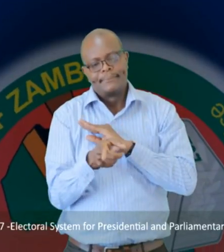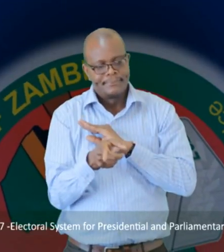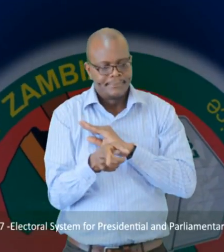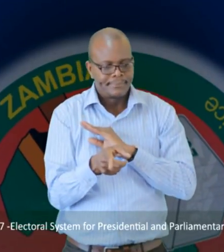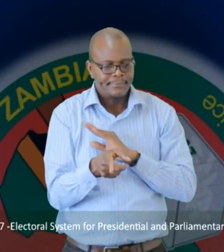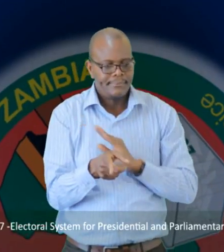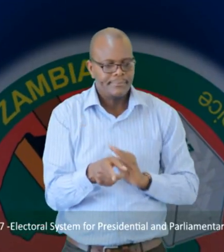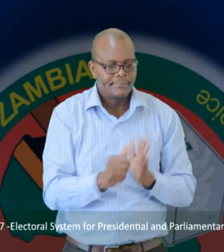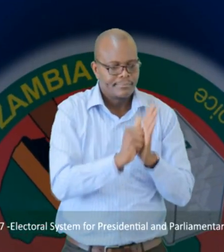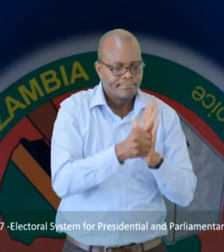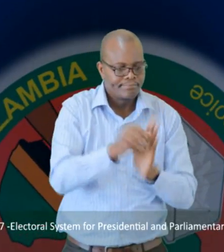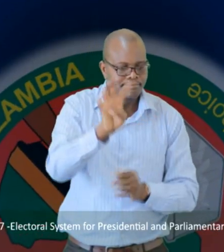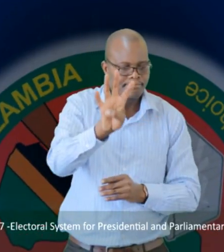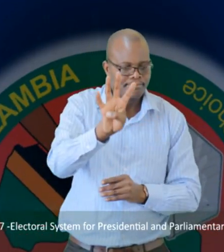and parliamentary.